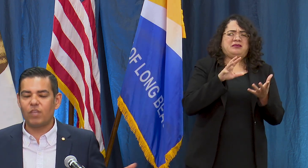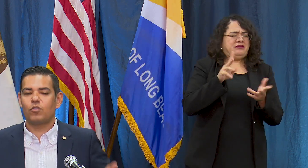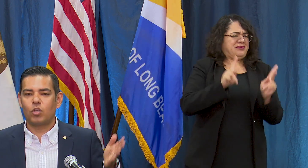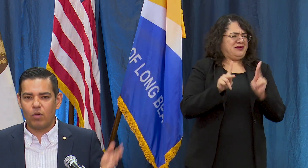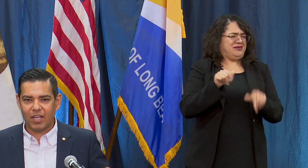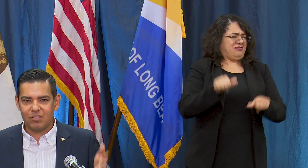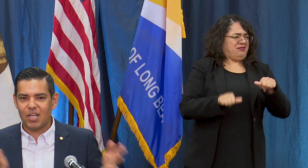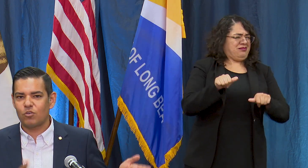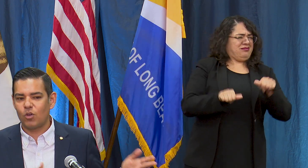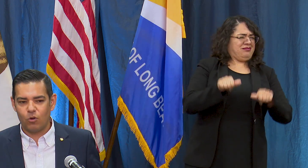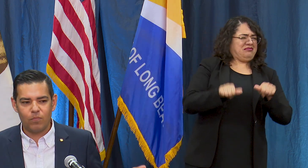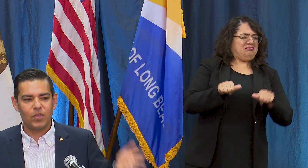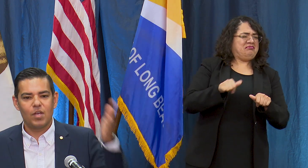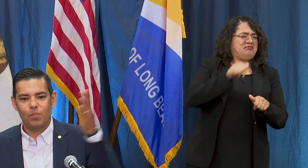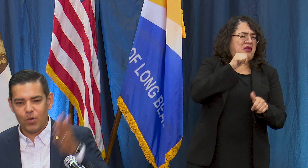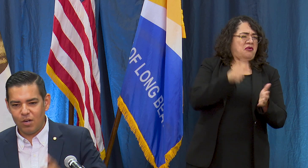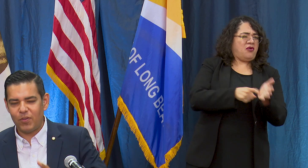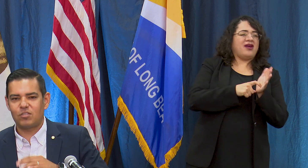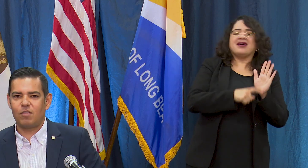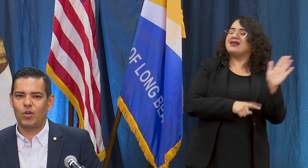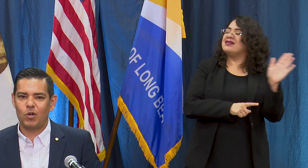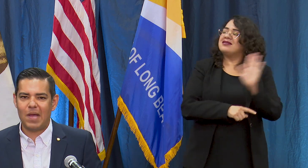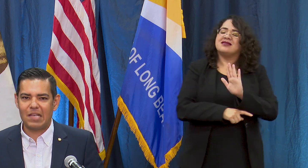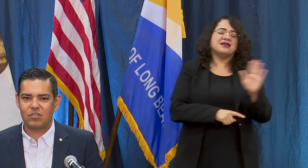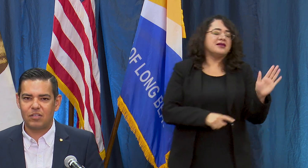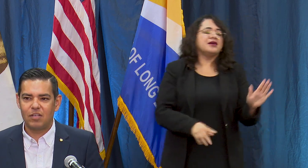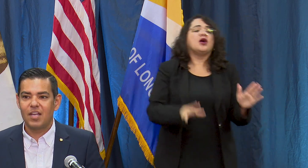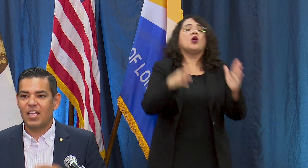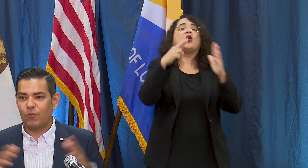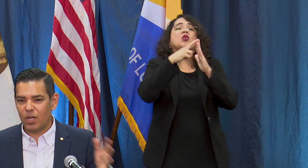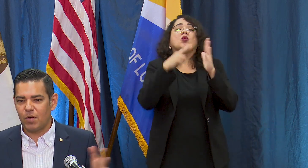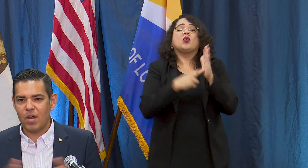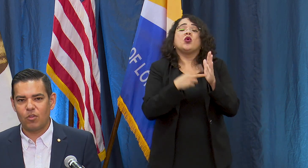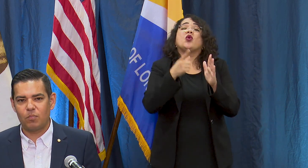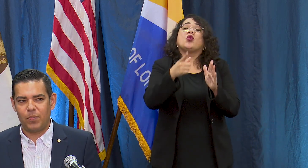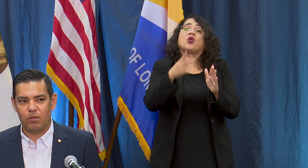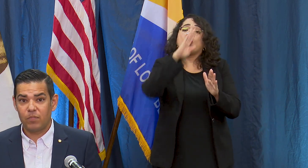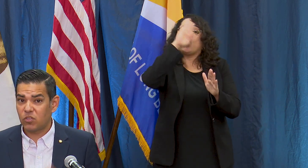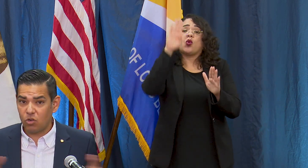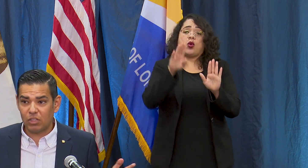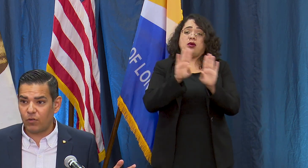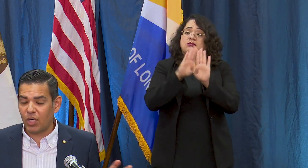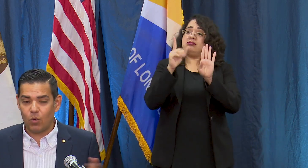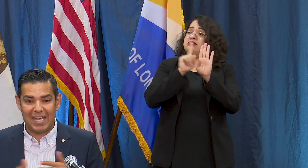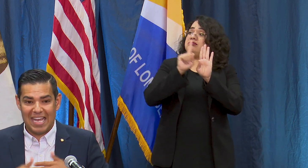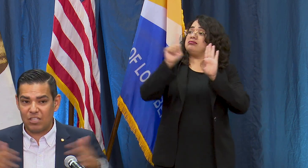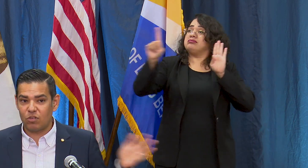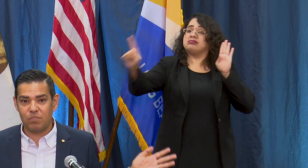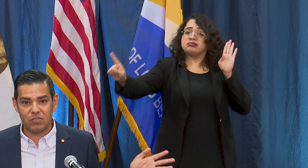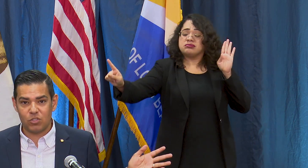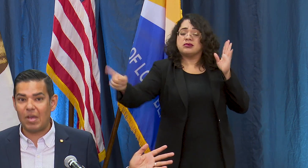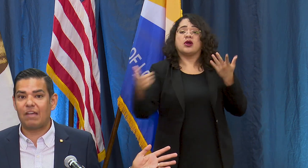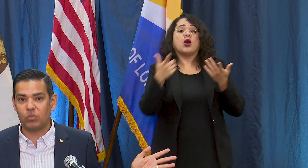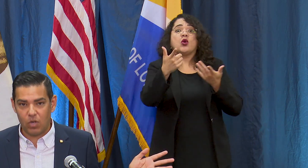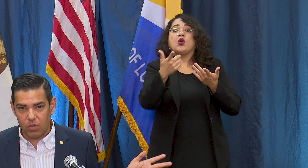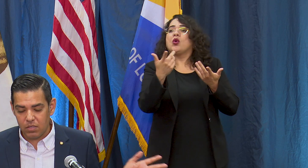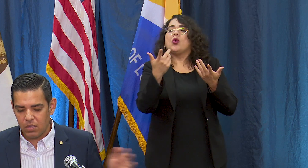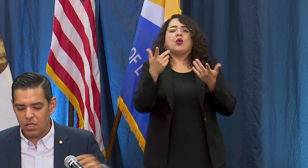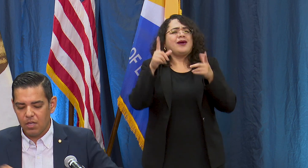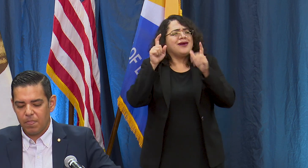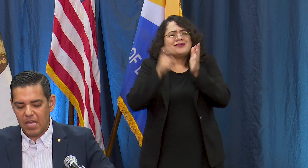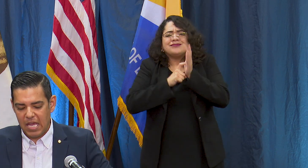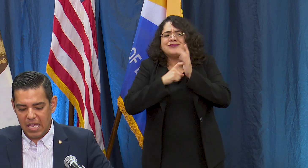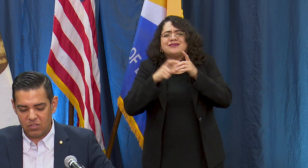general rule, if you're going outside your home, put on a face covering or a mask if you're going to be around other people. Certainly, if you're going to go in any sort of business, you have to wear